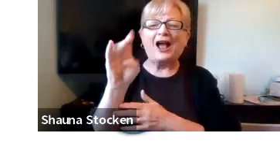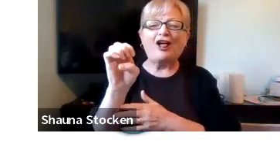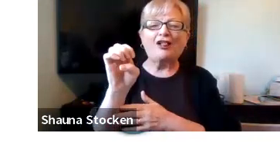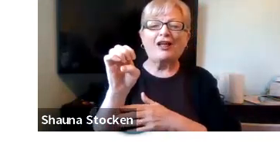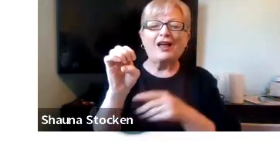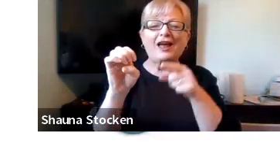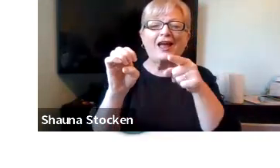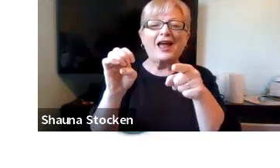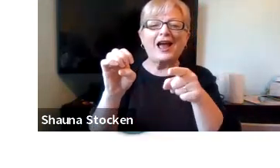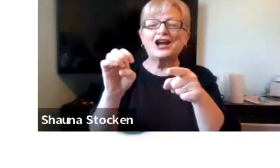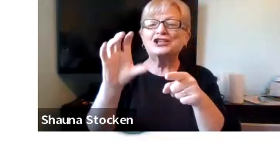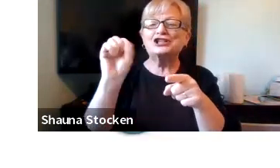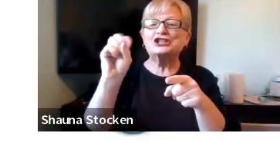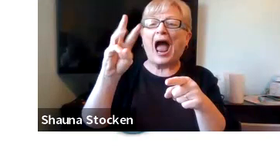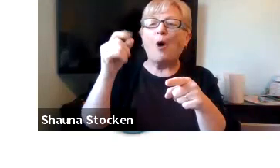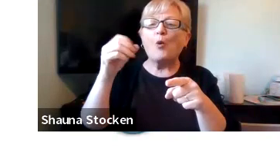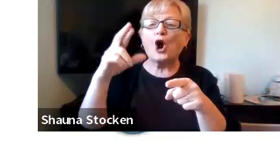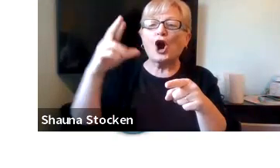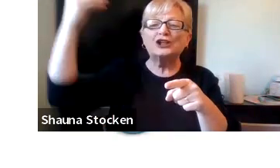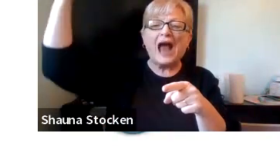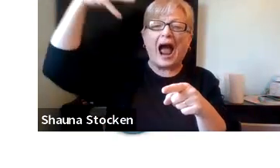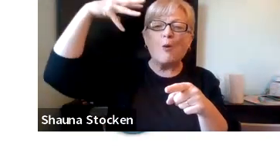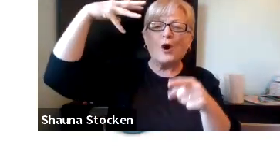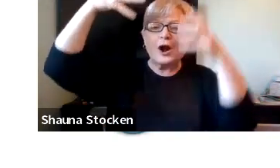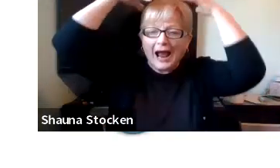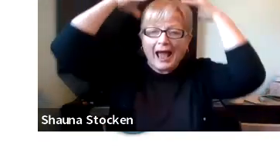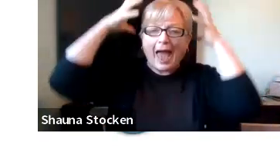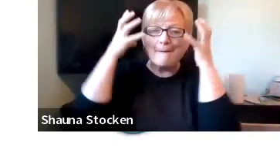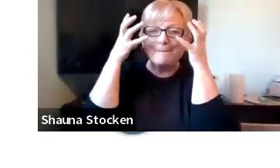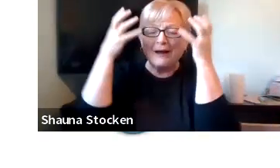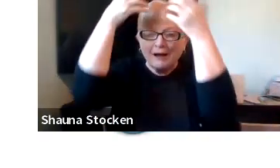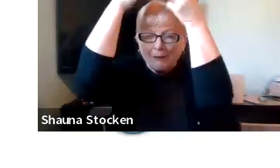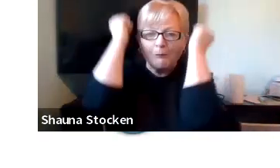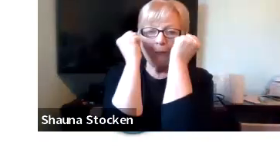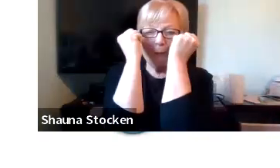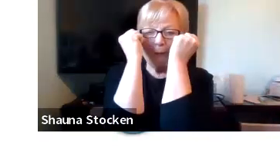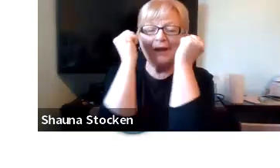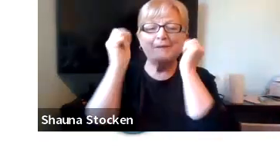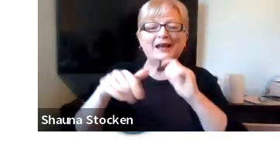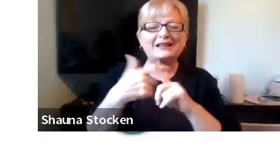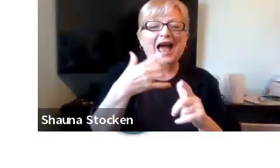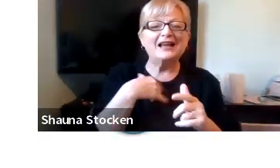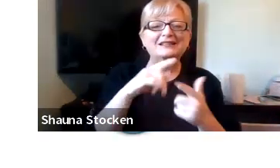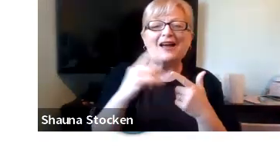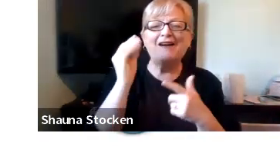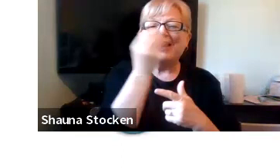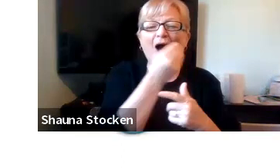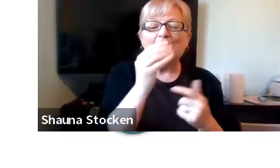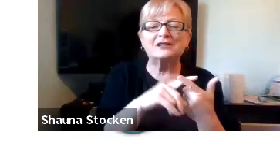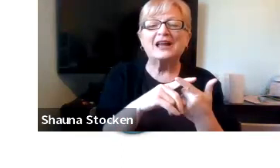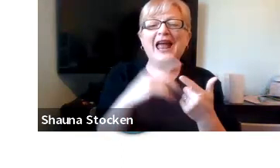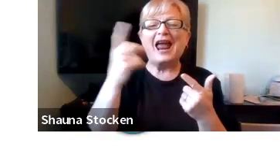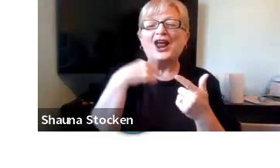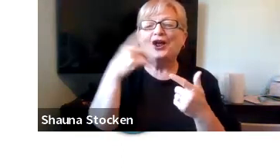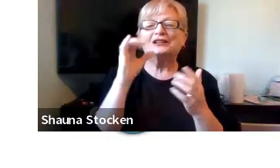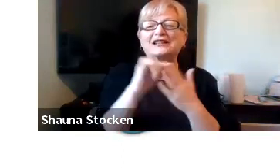because it's got kind of a, I don't know, like a florally design. So I could see where it would be easy to pull